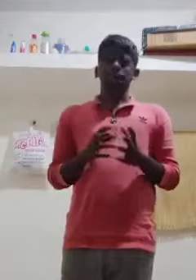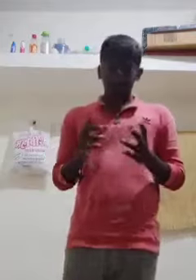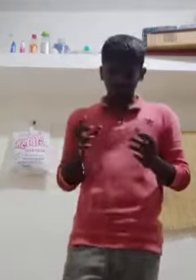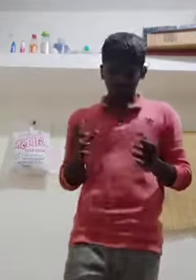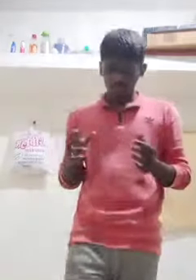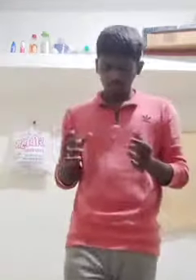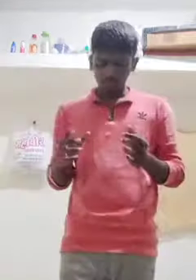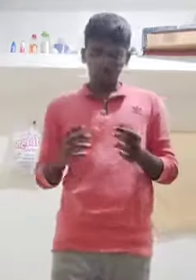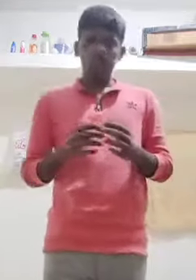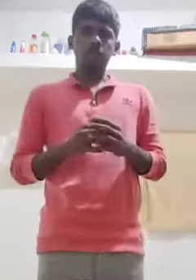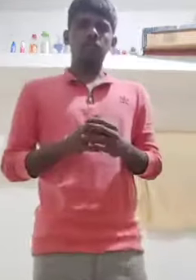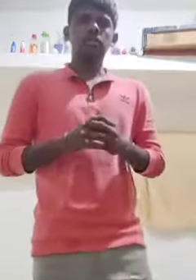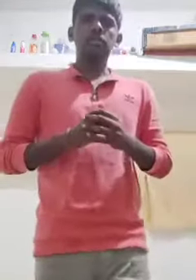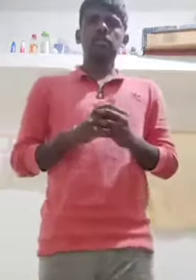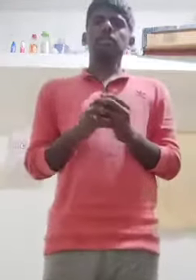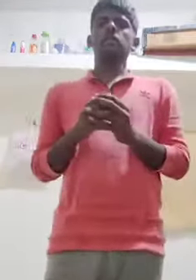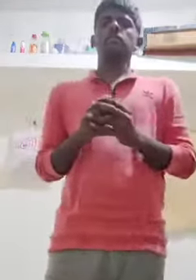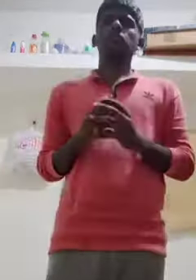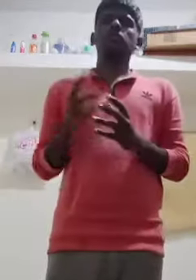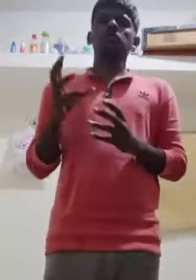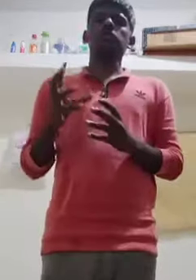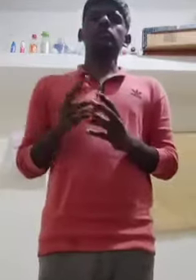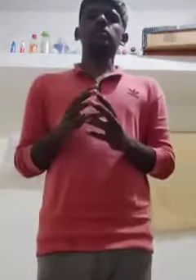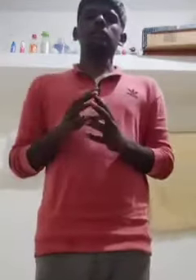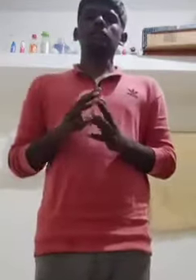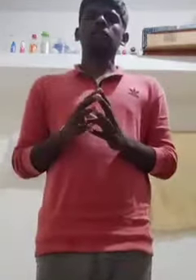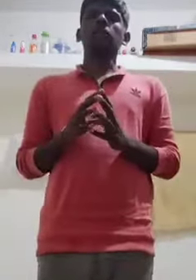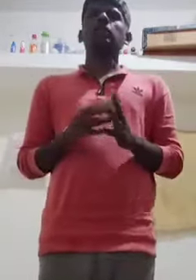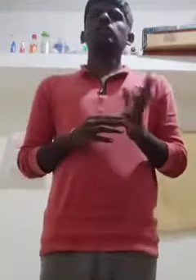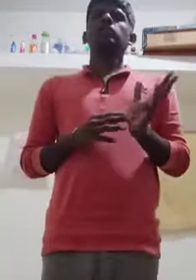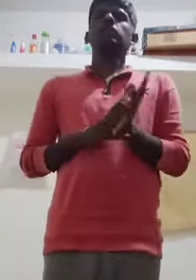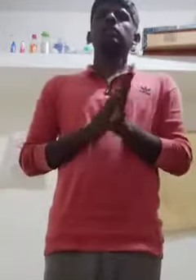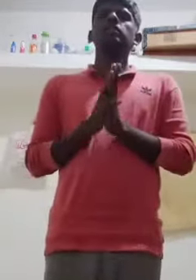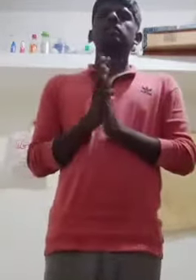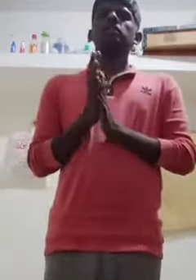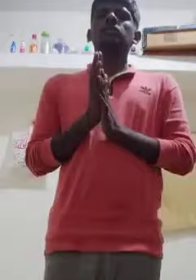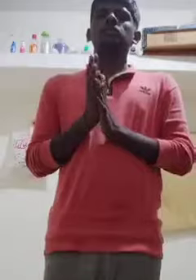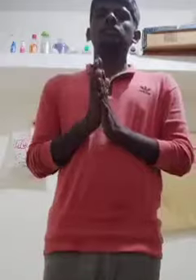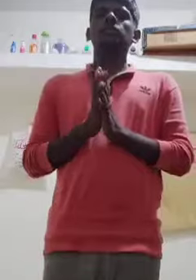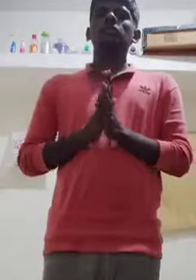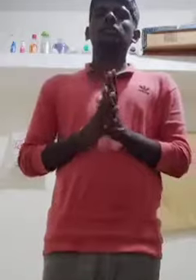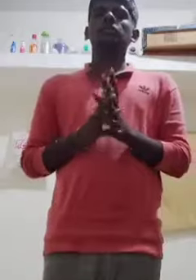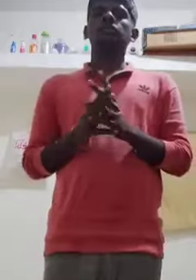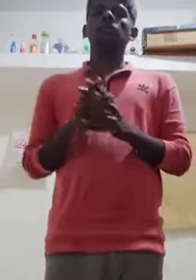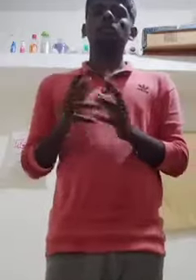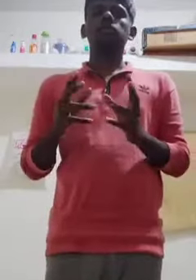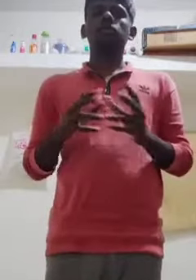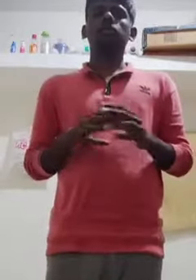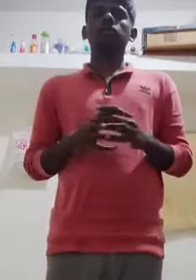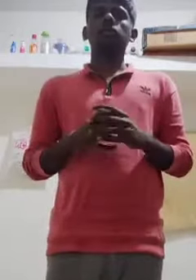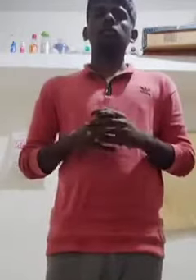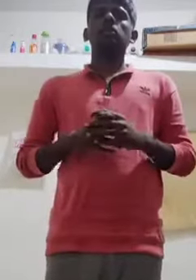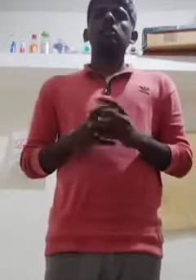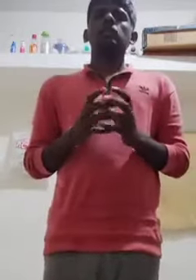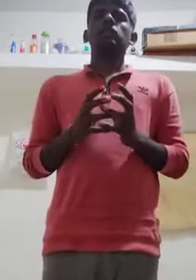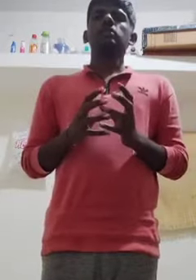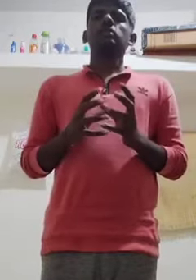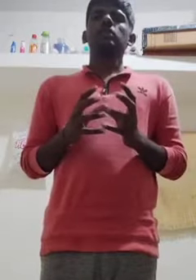first of all we're going to see definition of what is a method. Okay, so method is a group or blocks of codes which